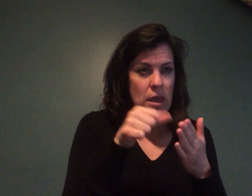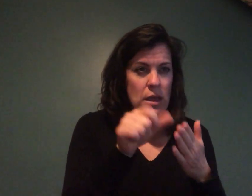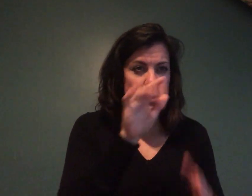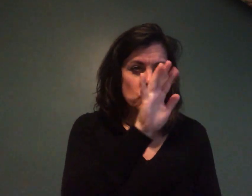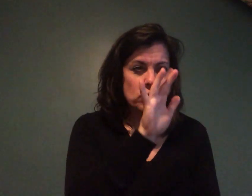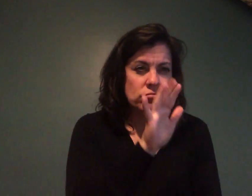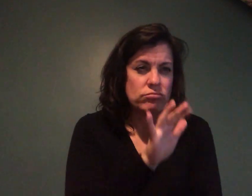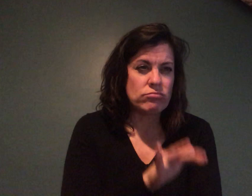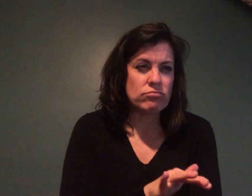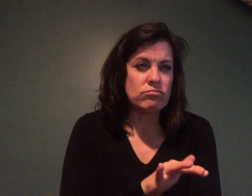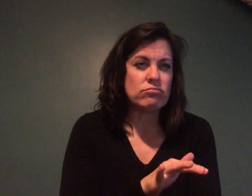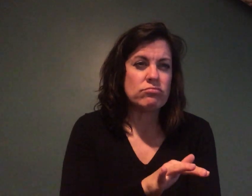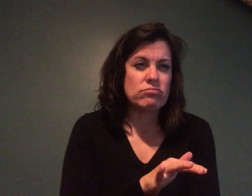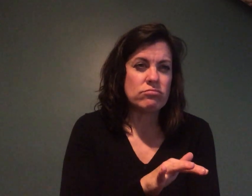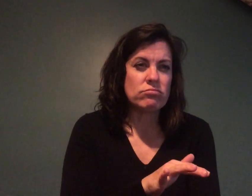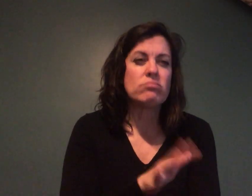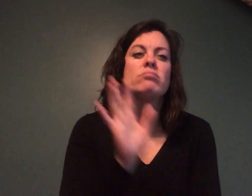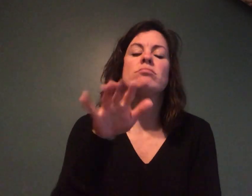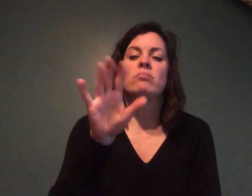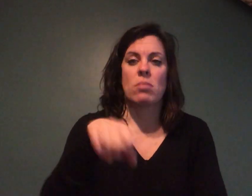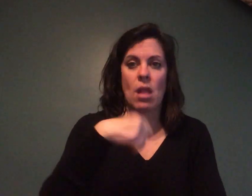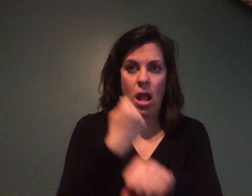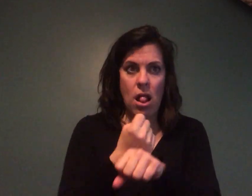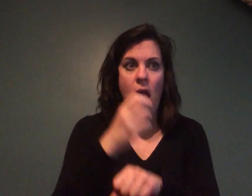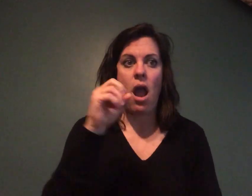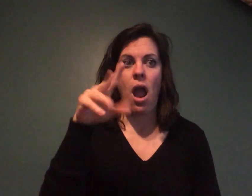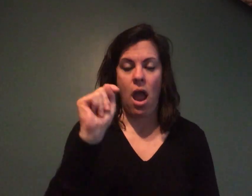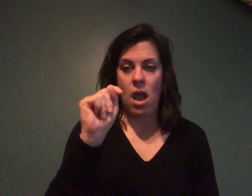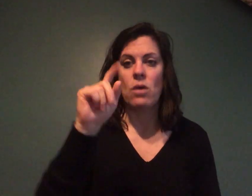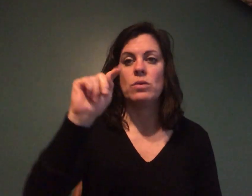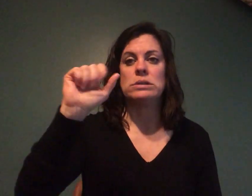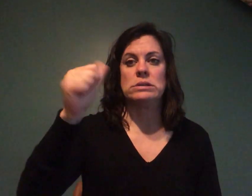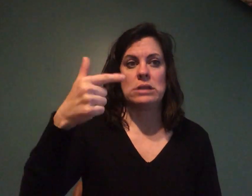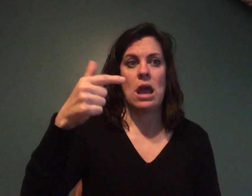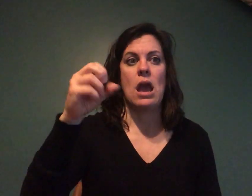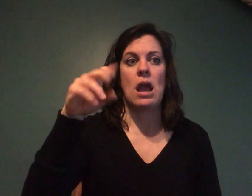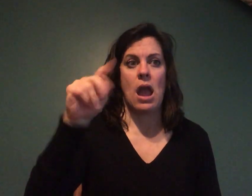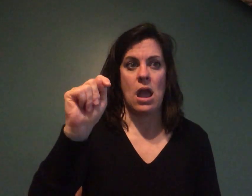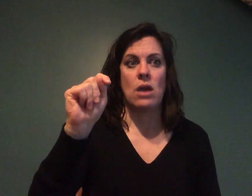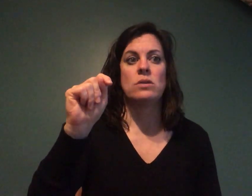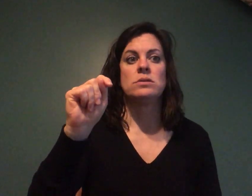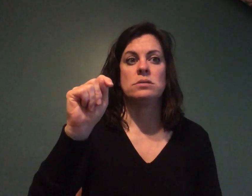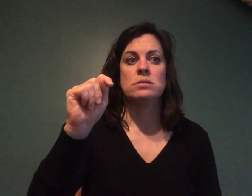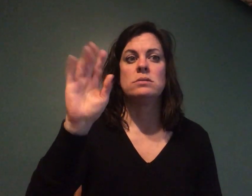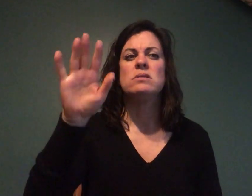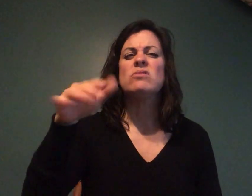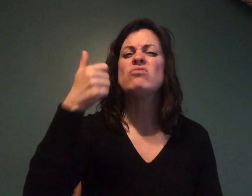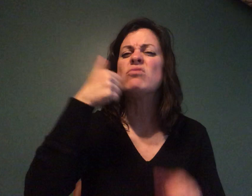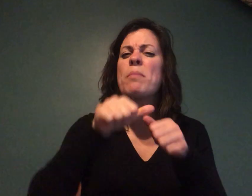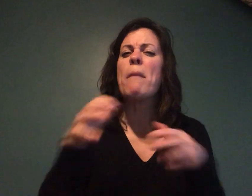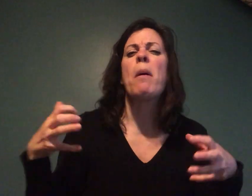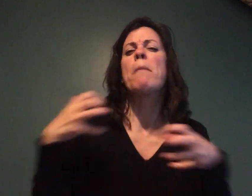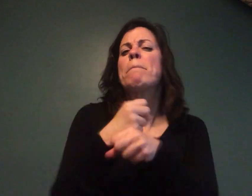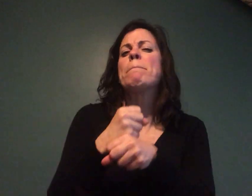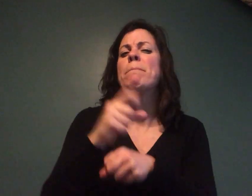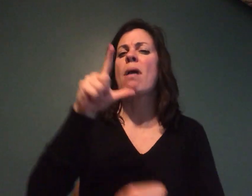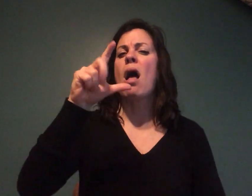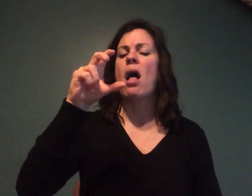okay, this is what we want to do. What's the acronym for lockout, tag out? Anybody remember? Lotto. LOTO, very good.